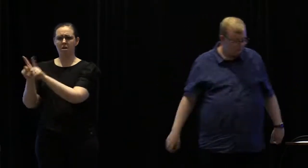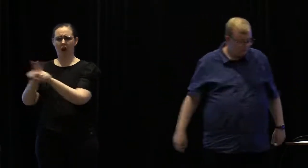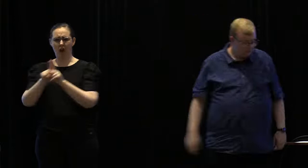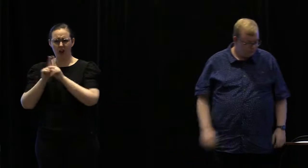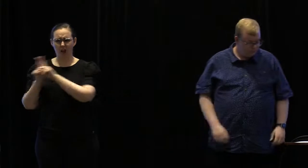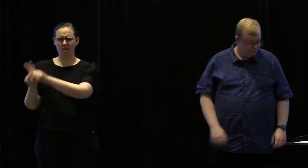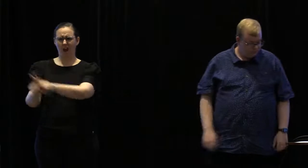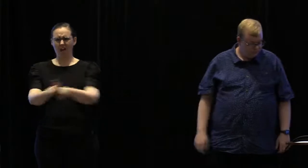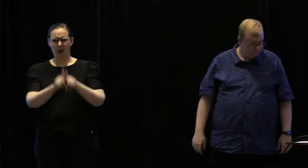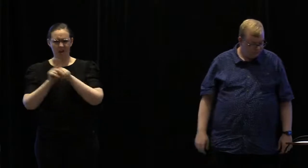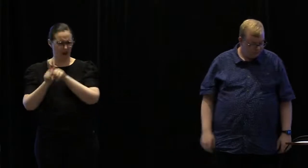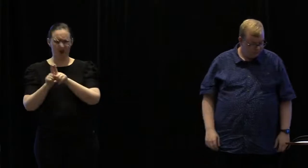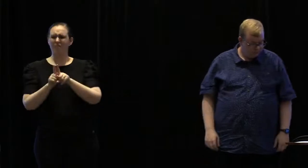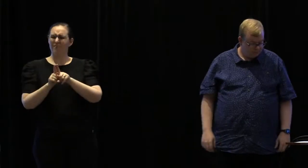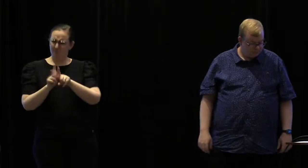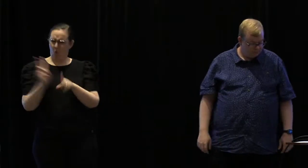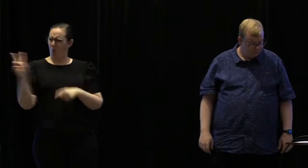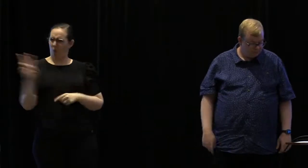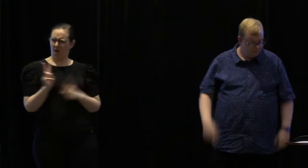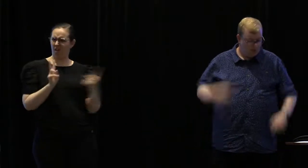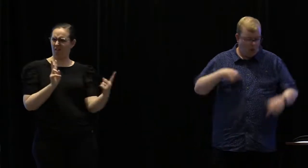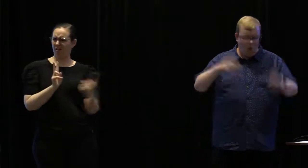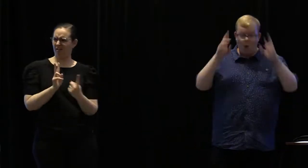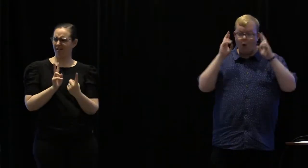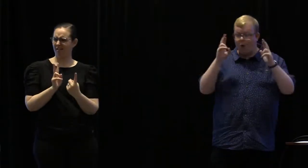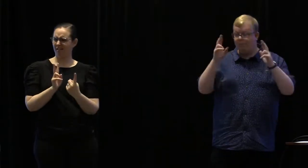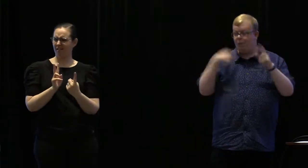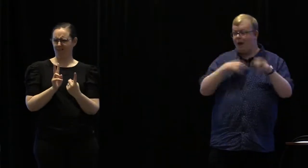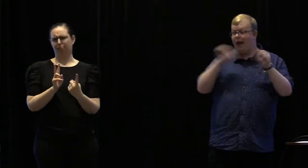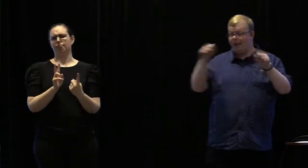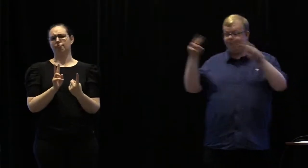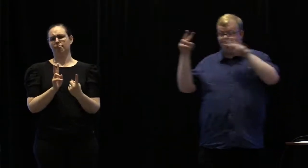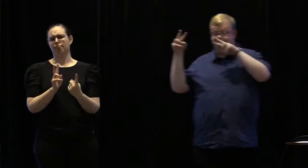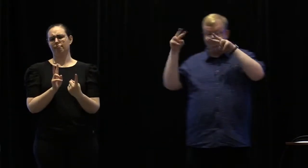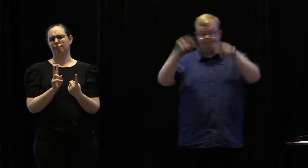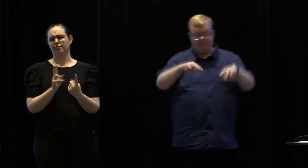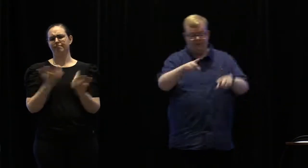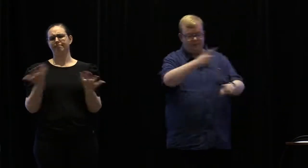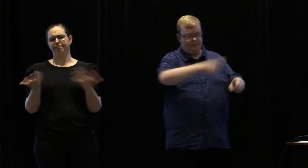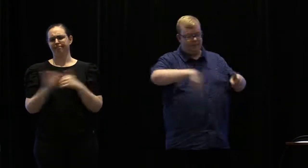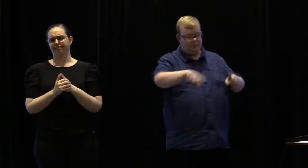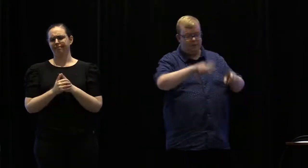as now the student and the EA. It was an immense amount of work.